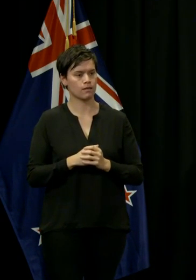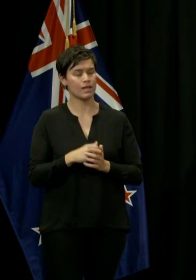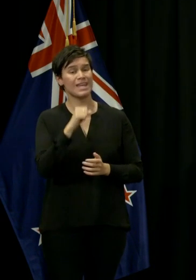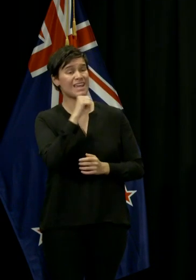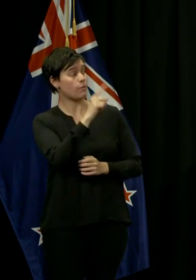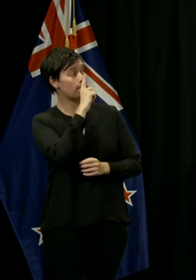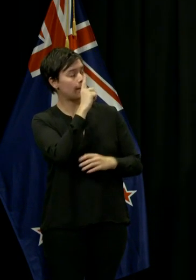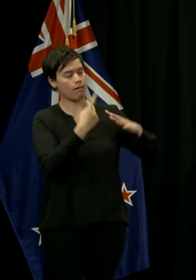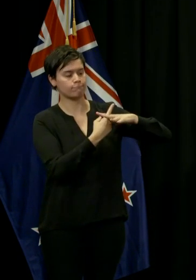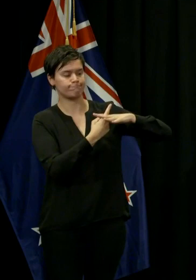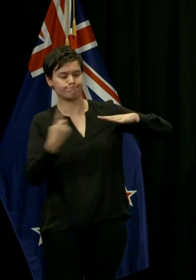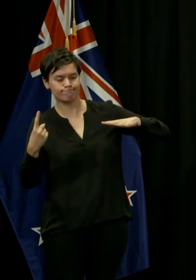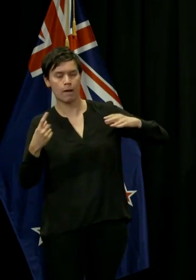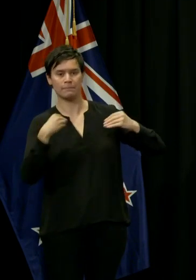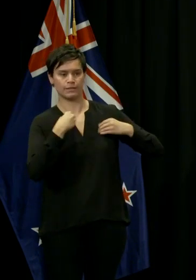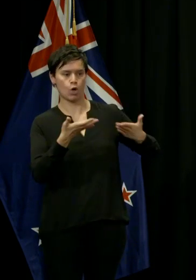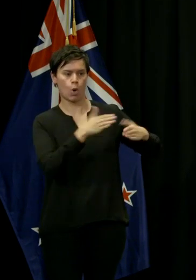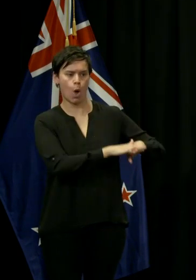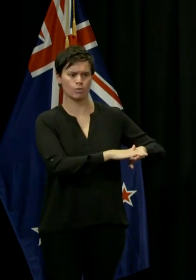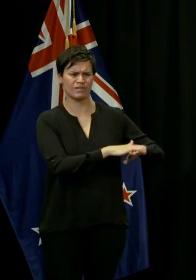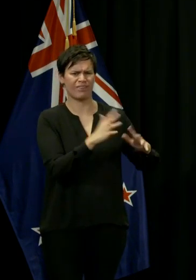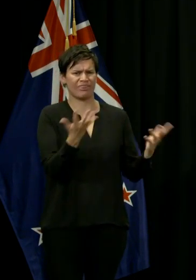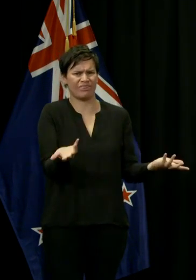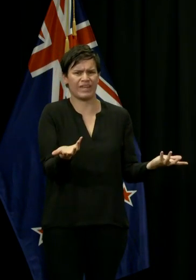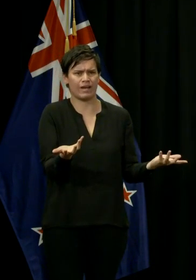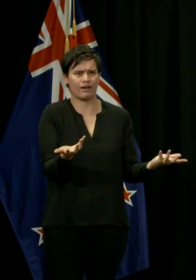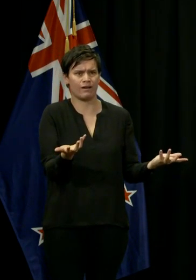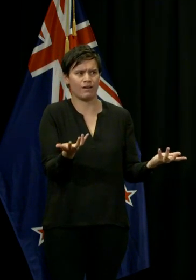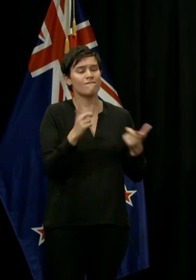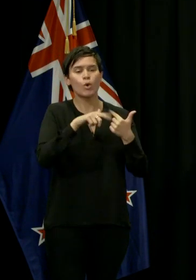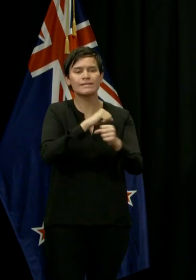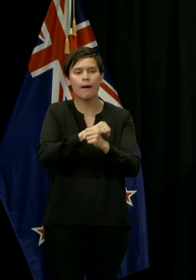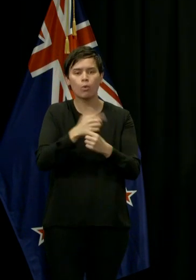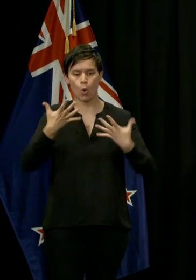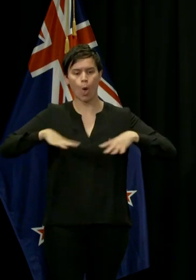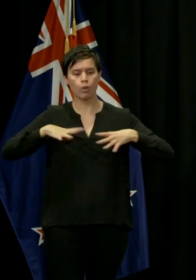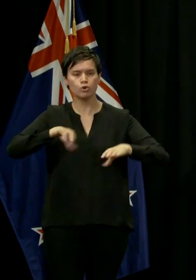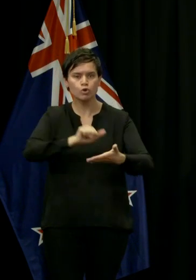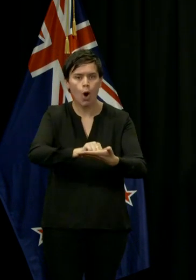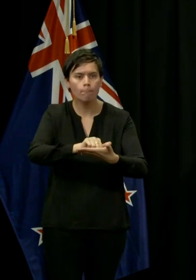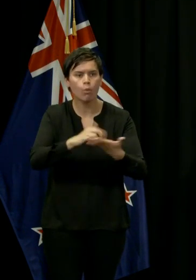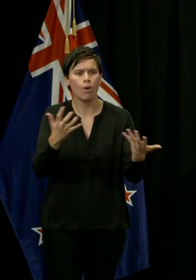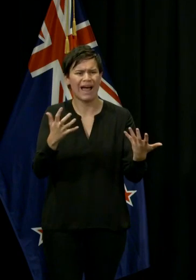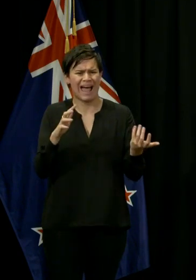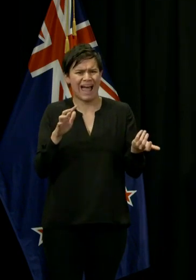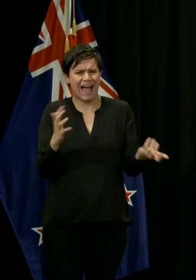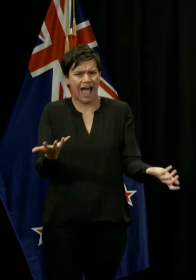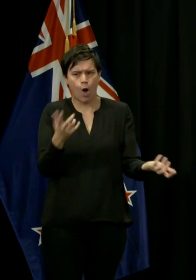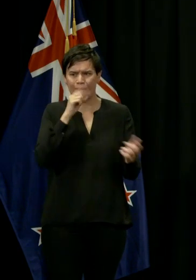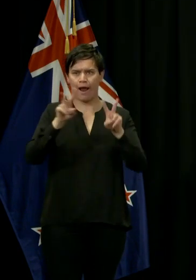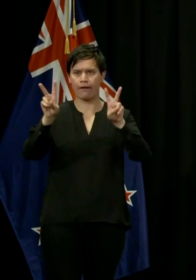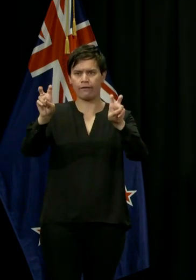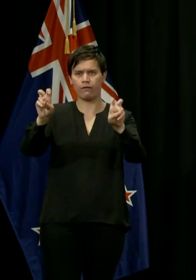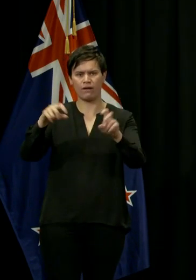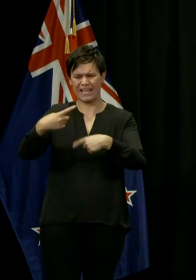self-isolating and businesses are closed, how are they going to keep people, say retail workers, for example, employed for 4 days of the week? Yeah, no,